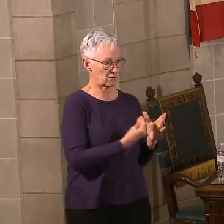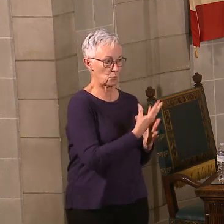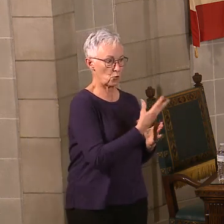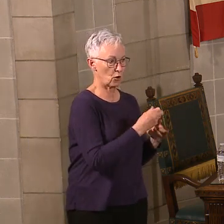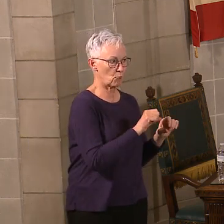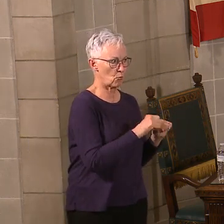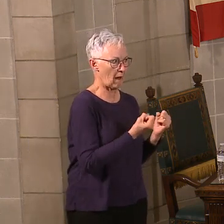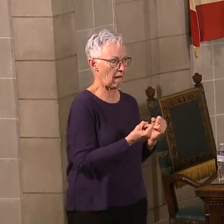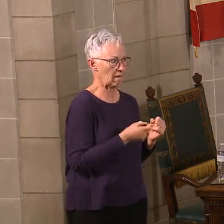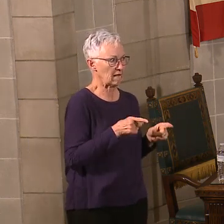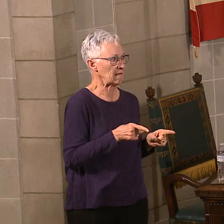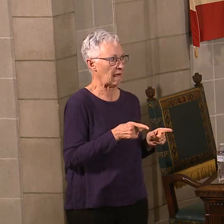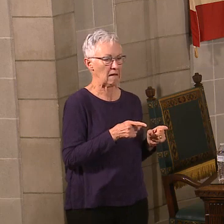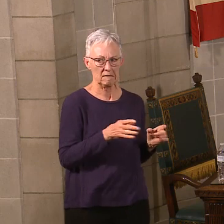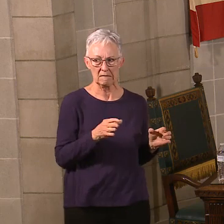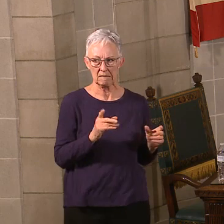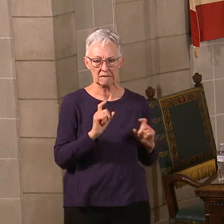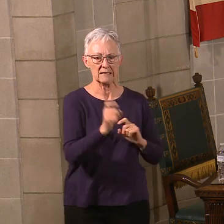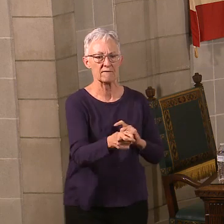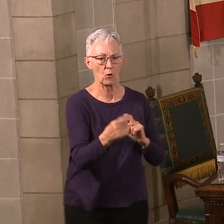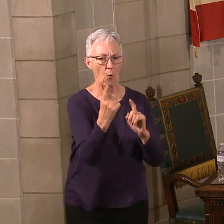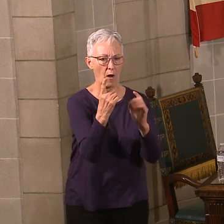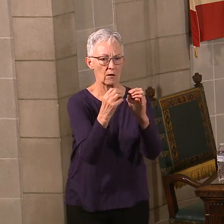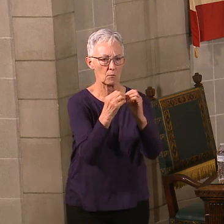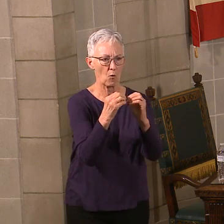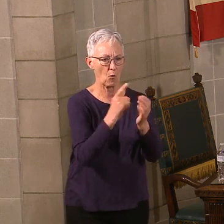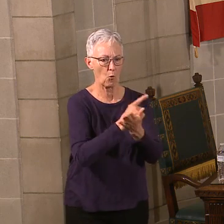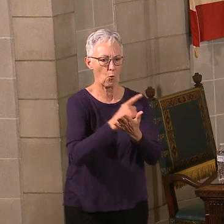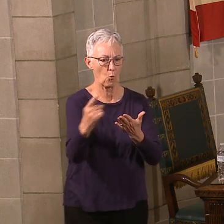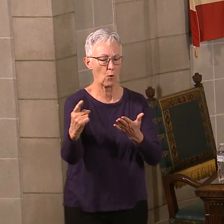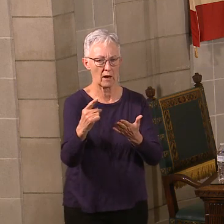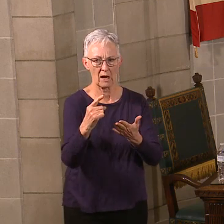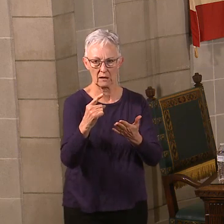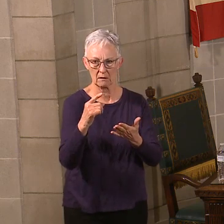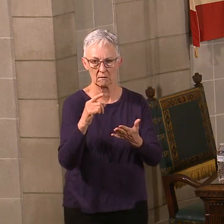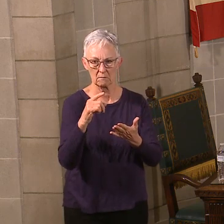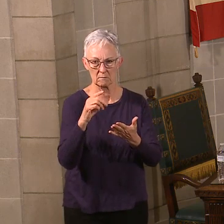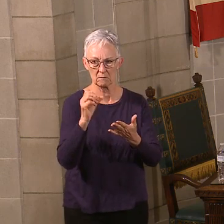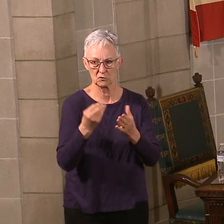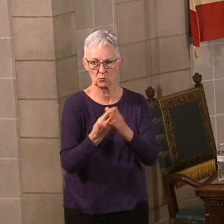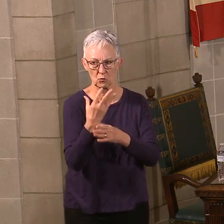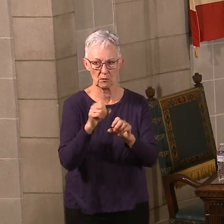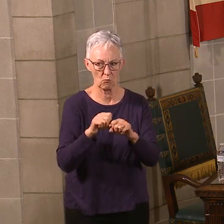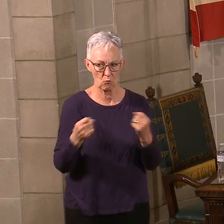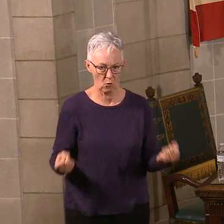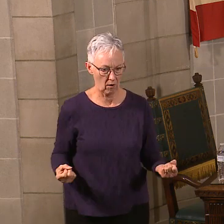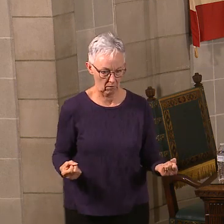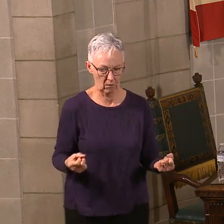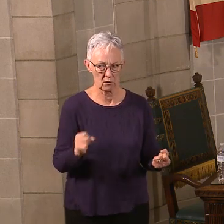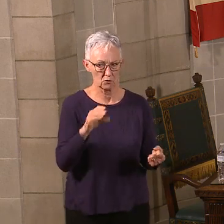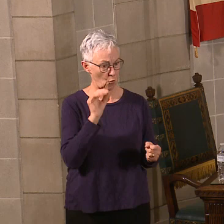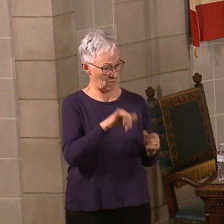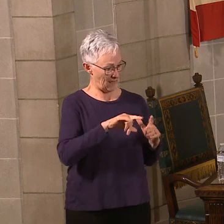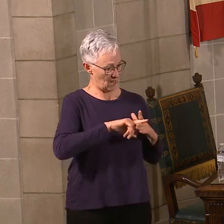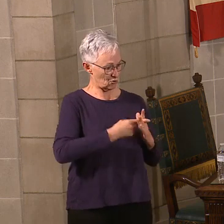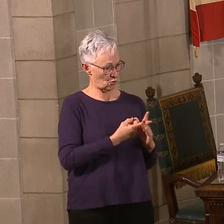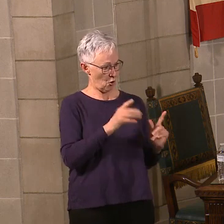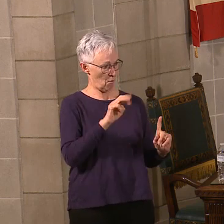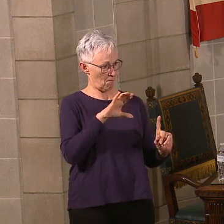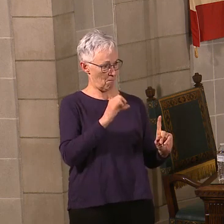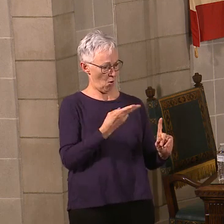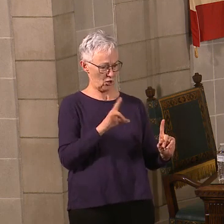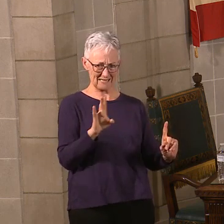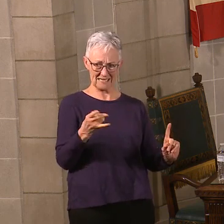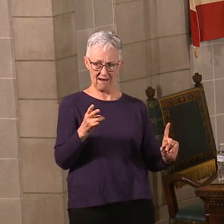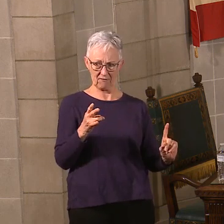Public Schools, two of our biggest school districts, were effectively operating without students starting on March 7th. So again, much